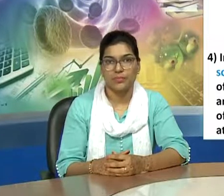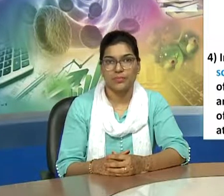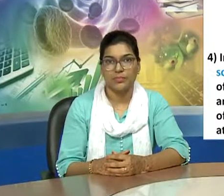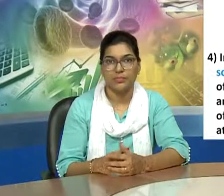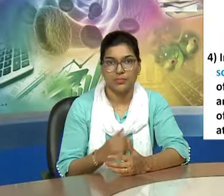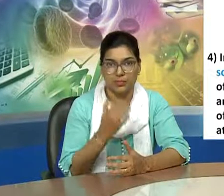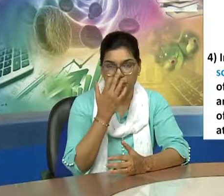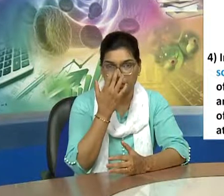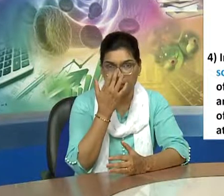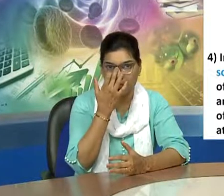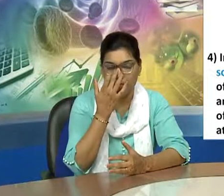global warming.